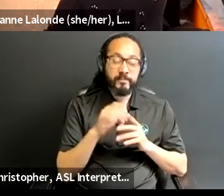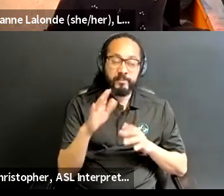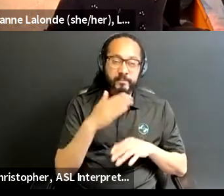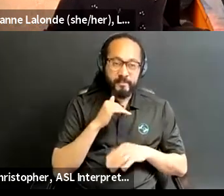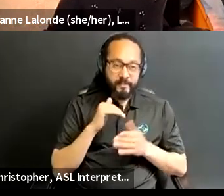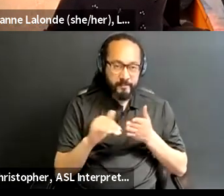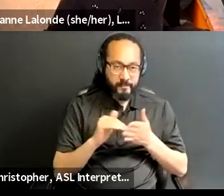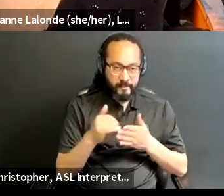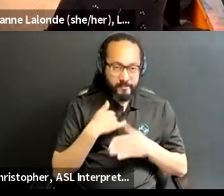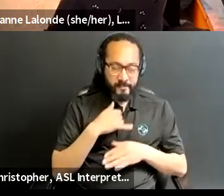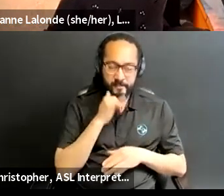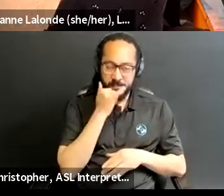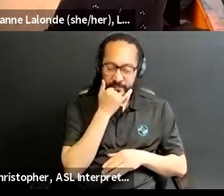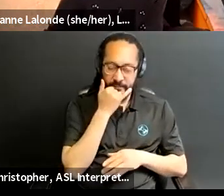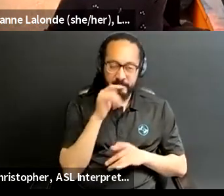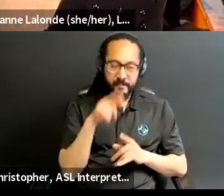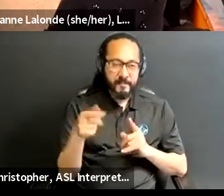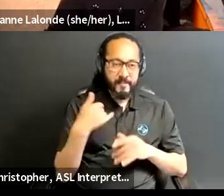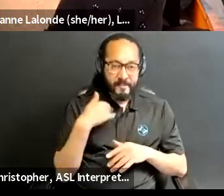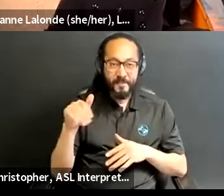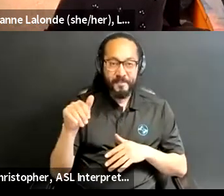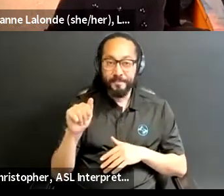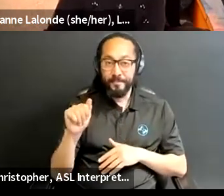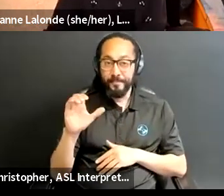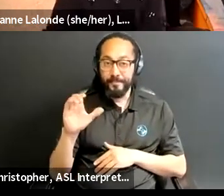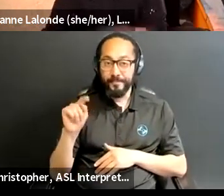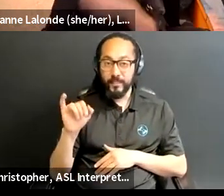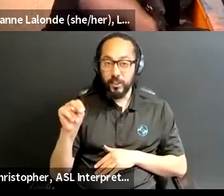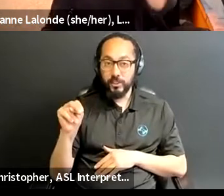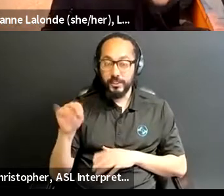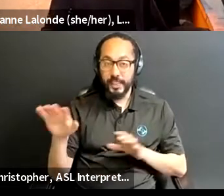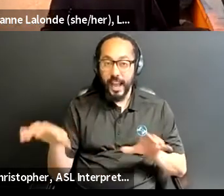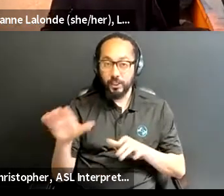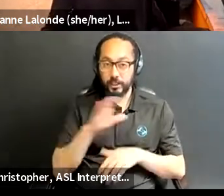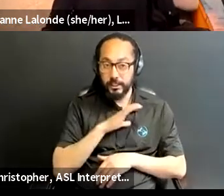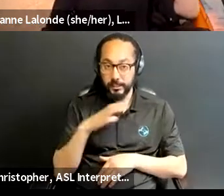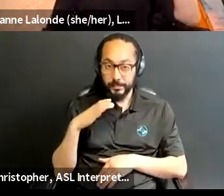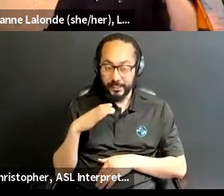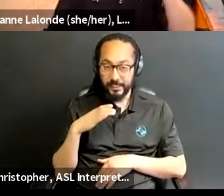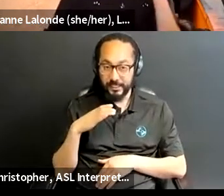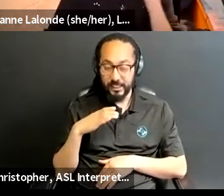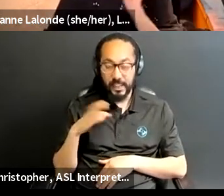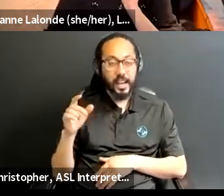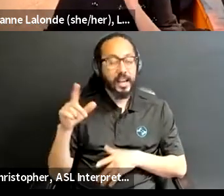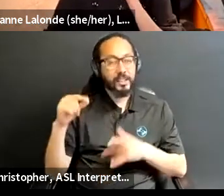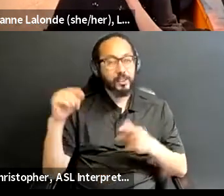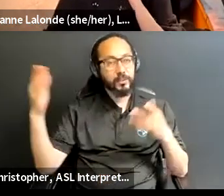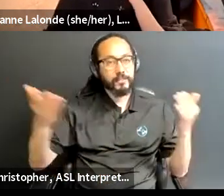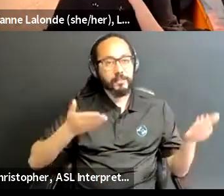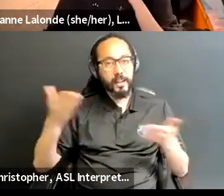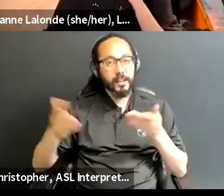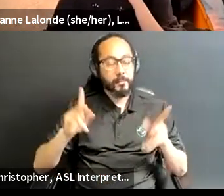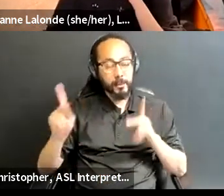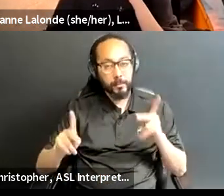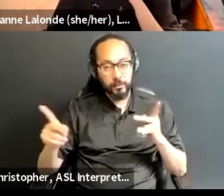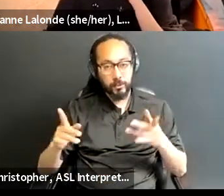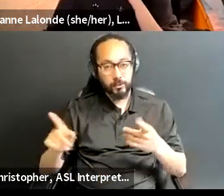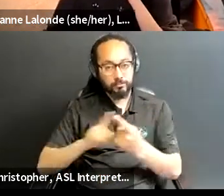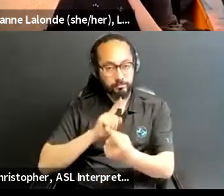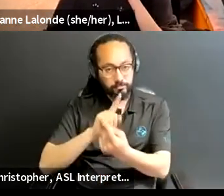the action committee, the committee that you spoke of invited people to approach you both